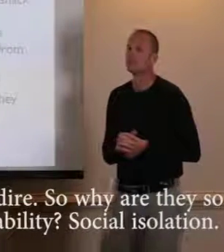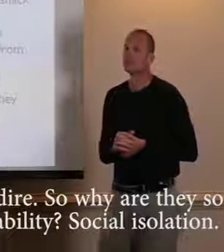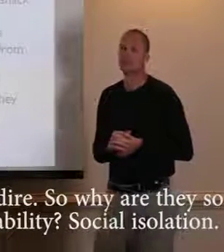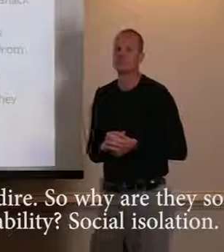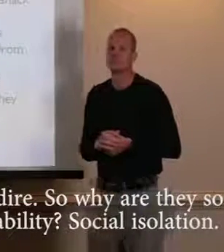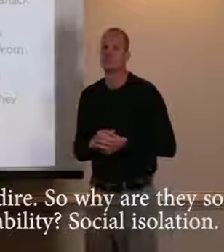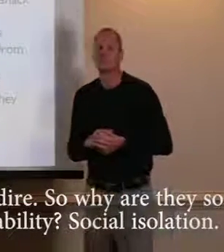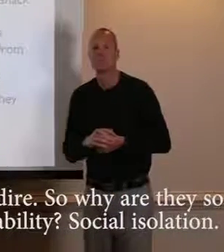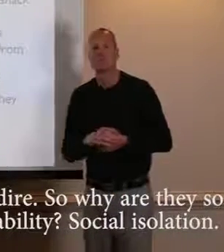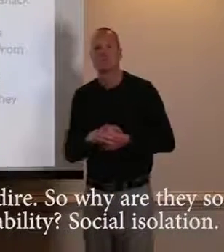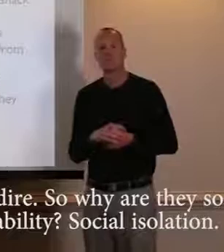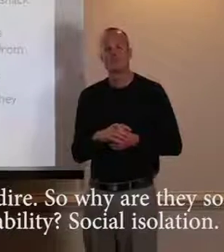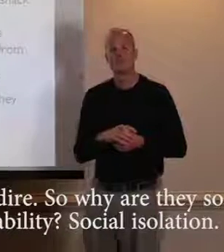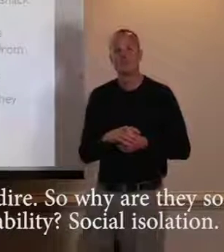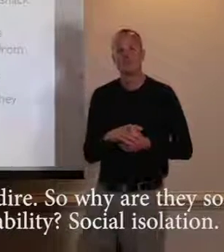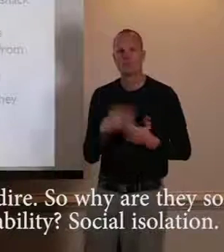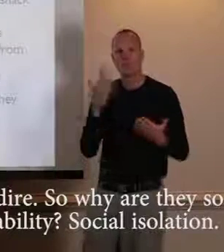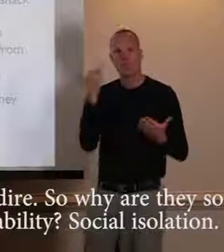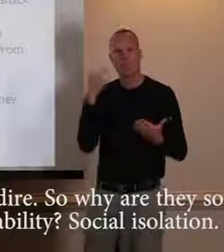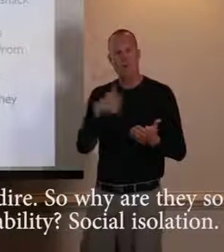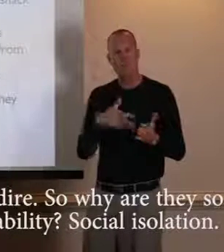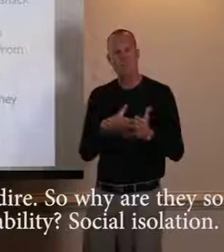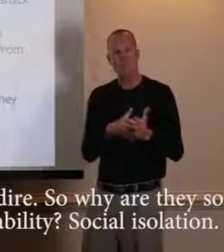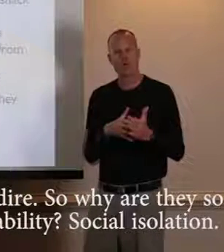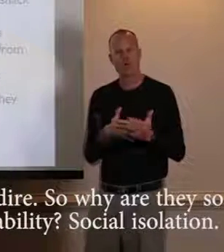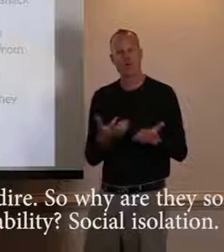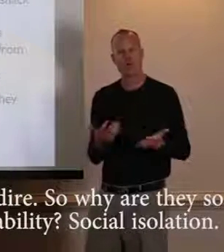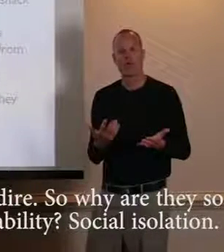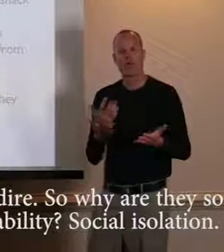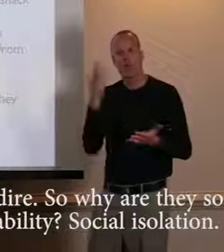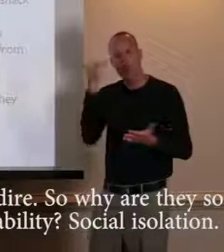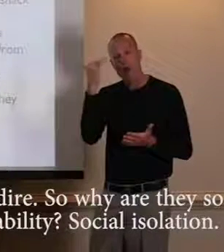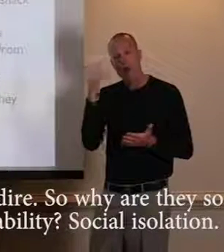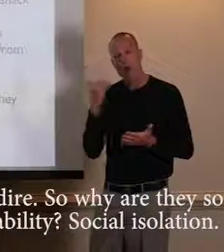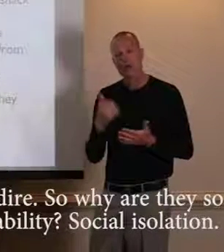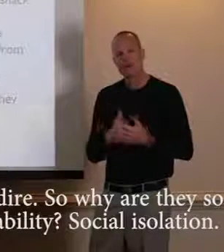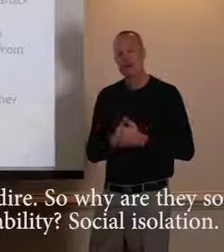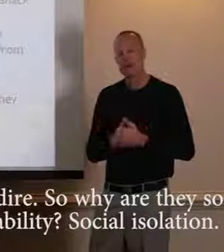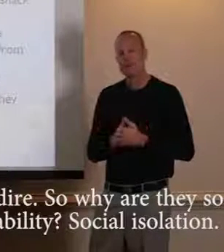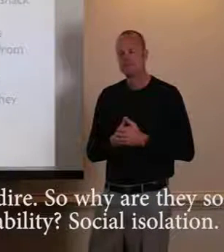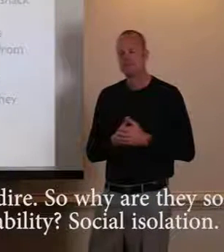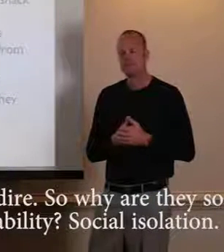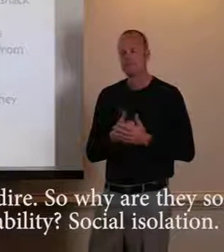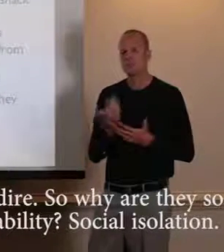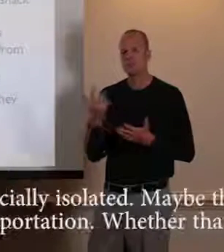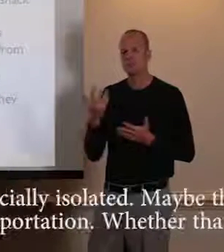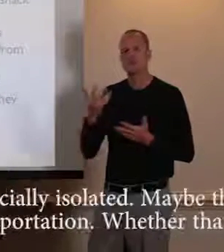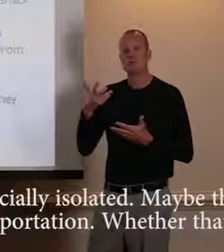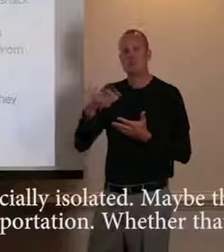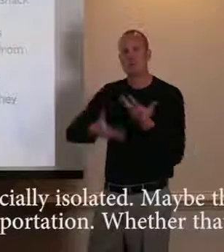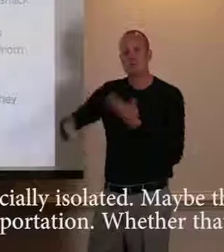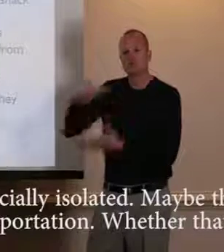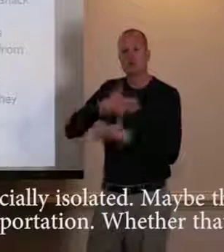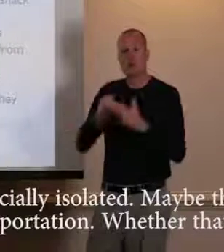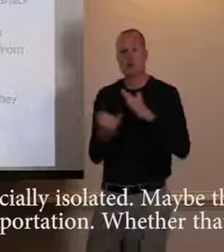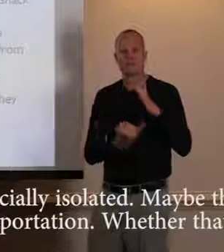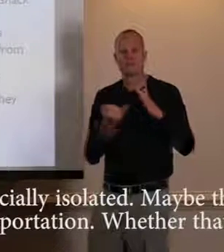So why are they so vulnerable if it's not their disability? Okay, social isolation. People with